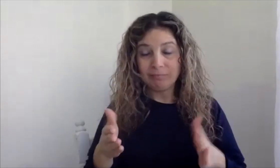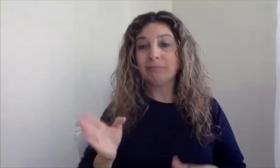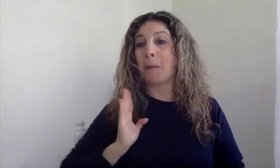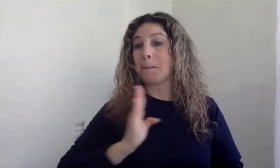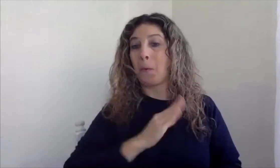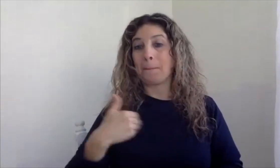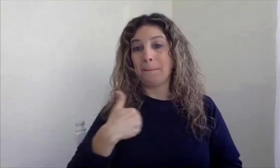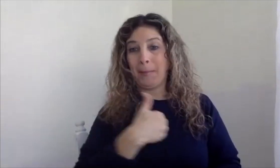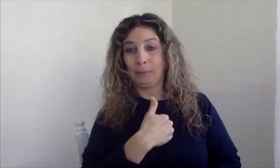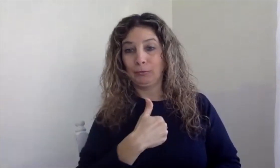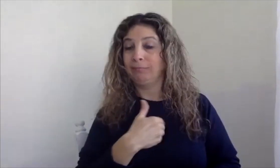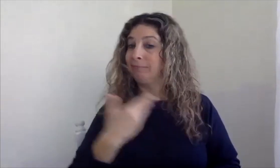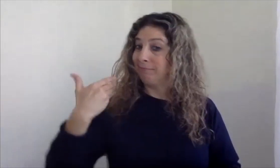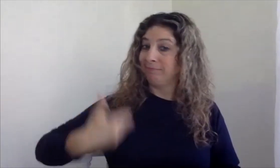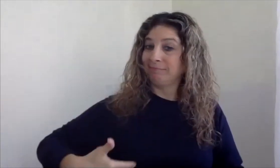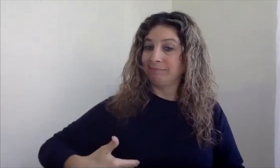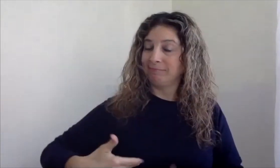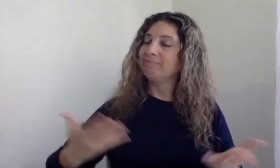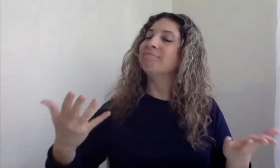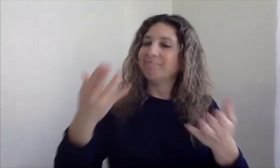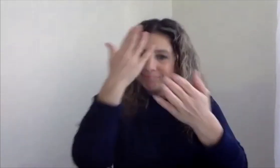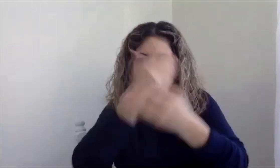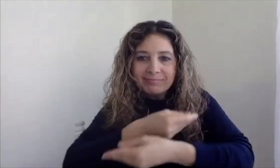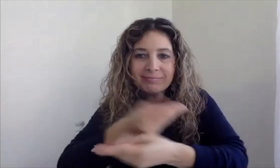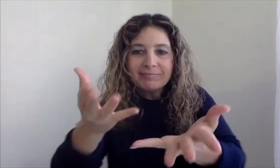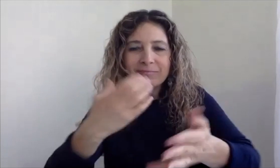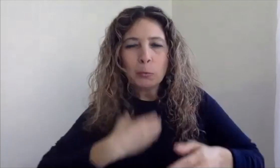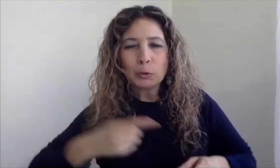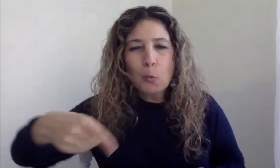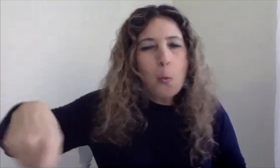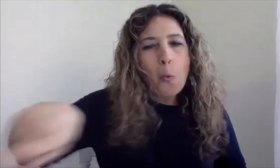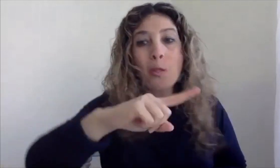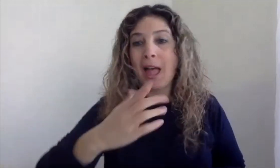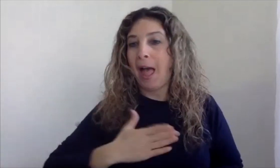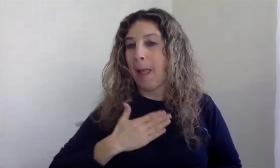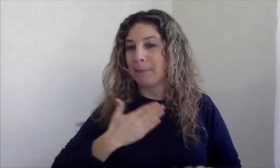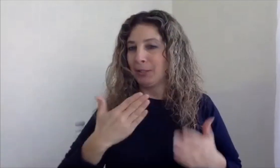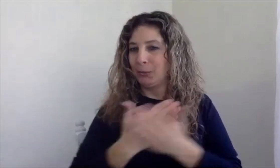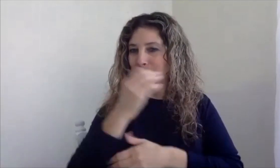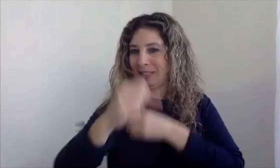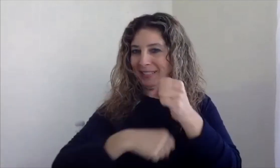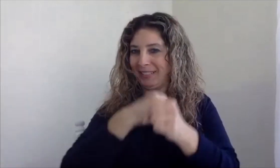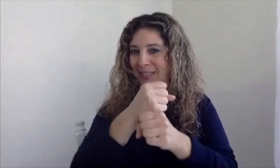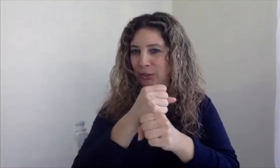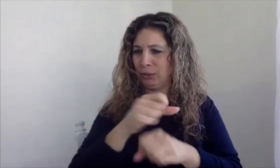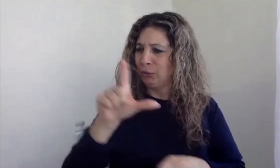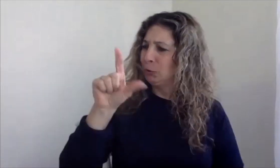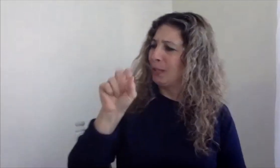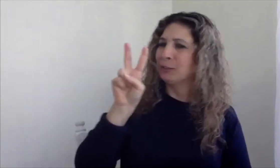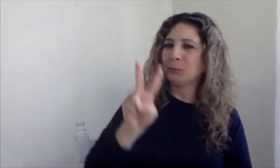As officers and board members, I'm here to wish you all, on behalf of the board